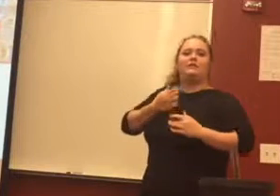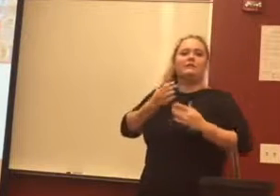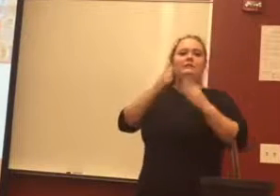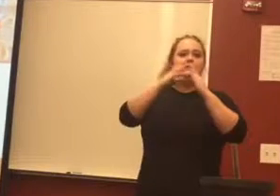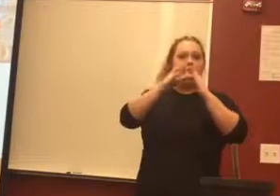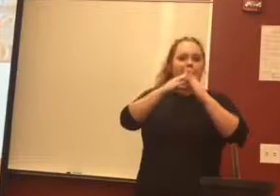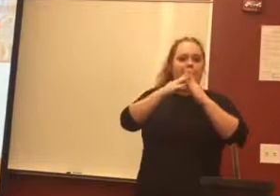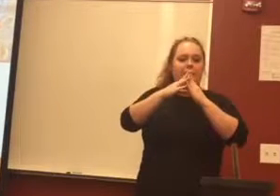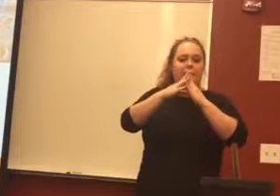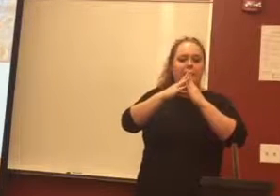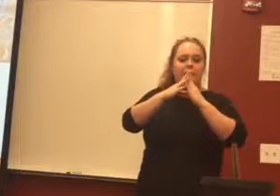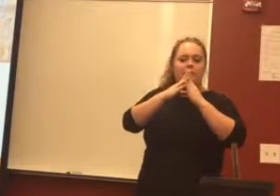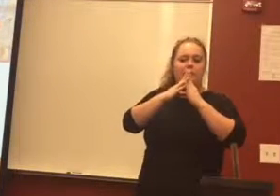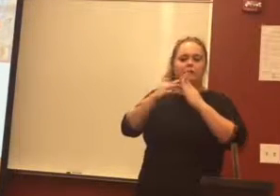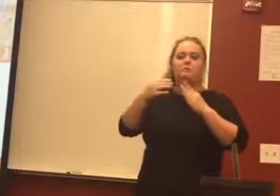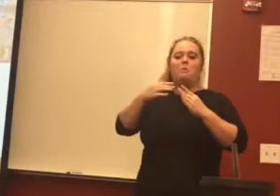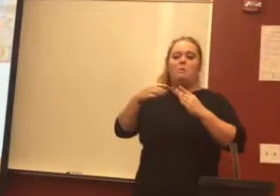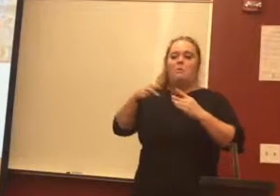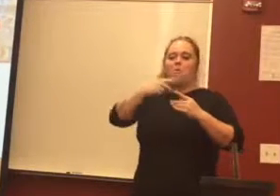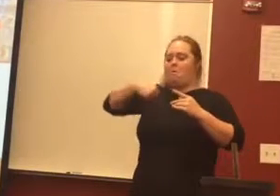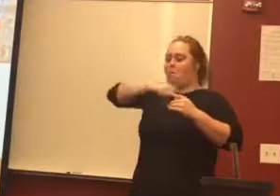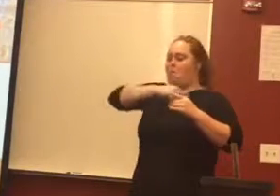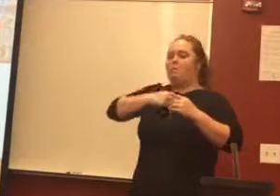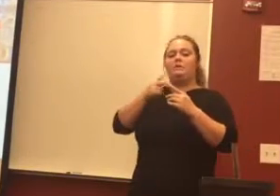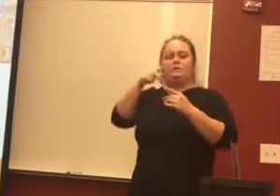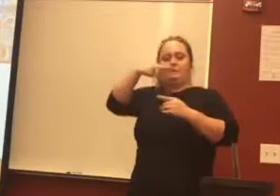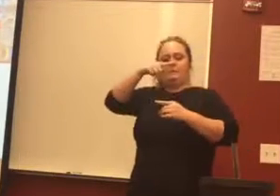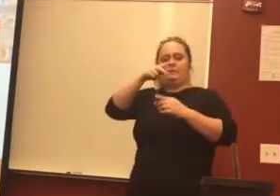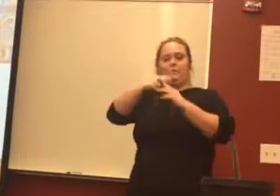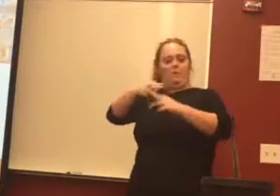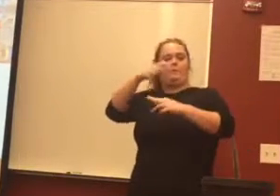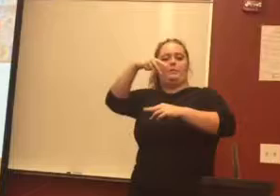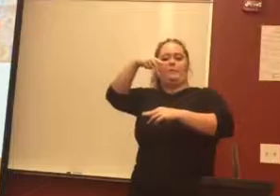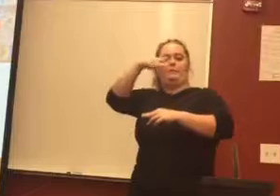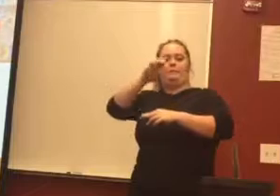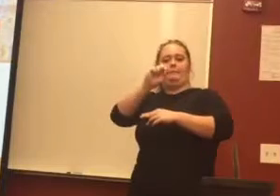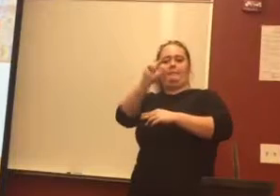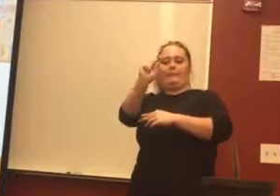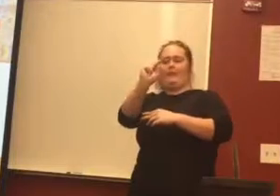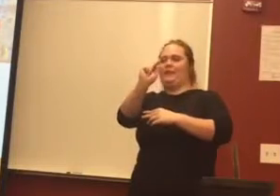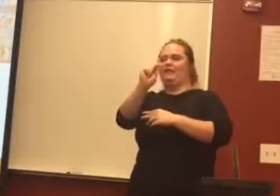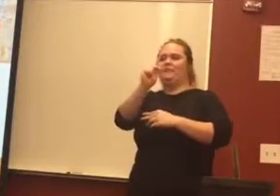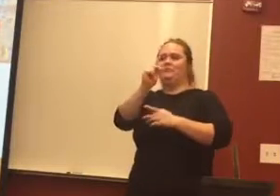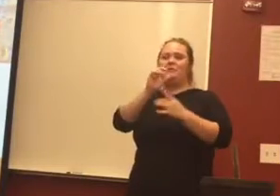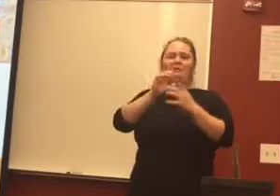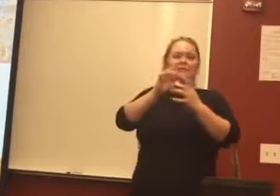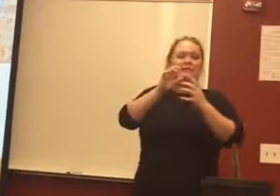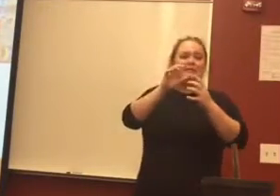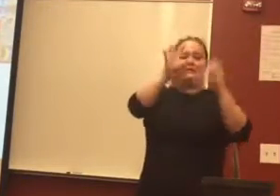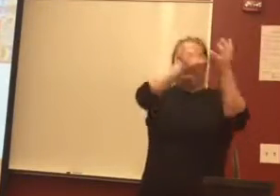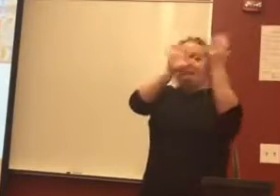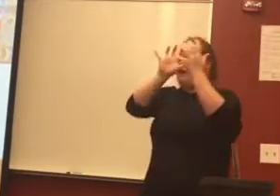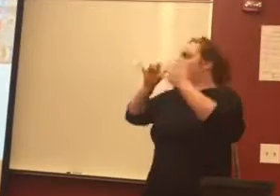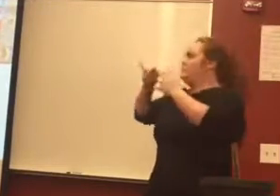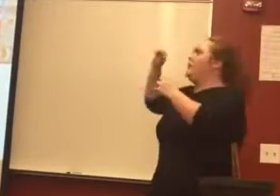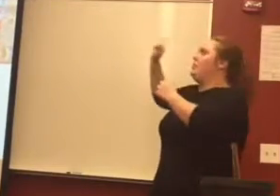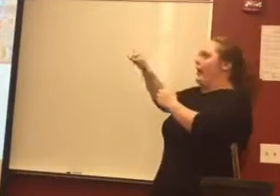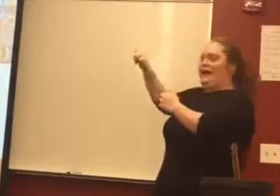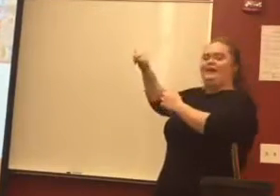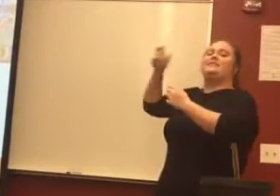cloudy and foggy when we went up, so that was a little sad, but this is the amusement park. So we went to an